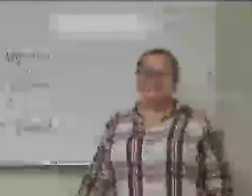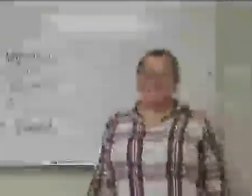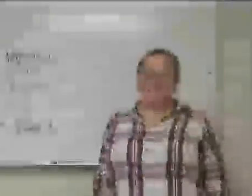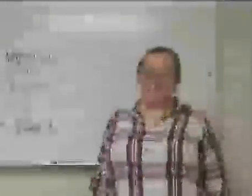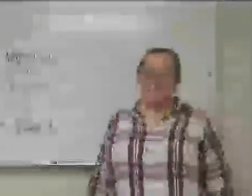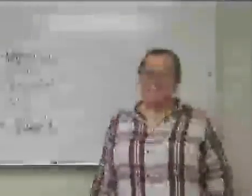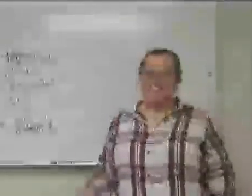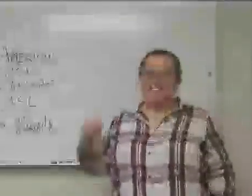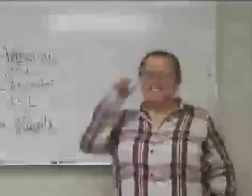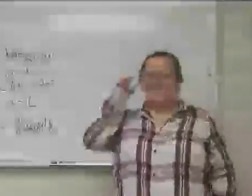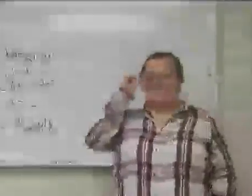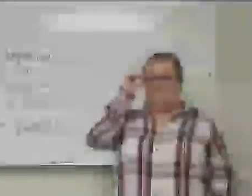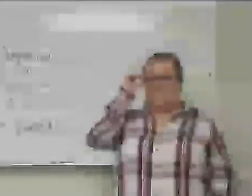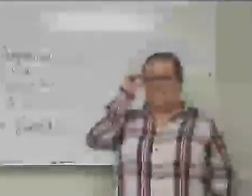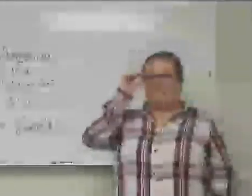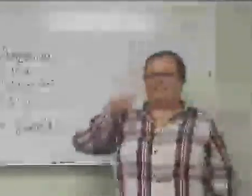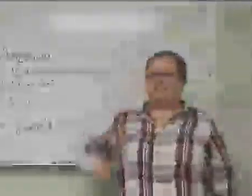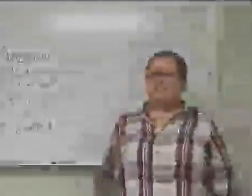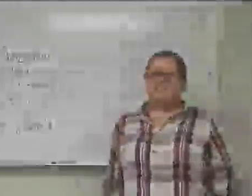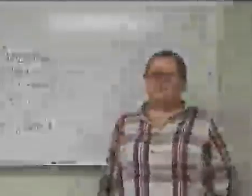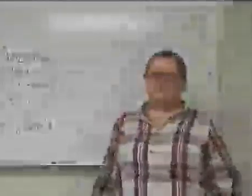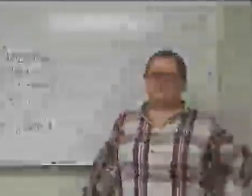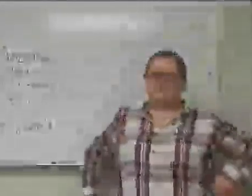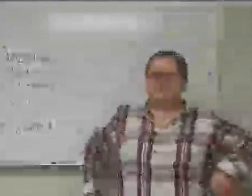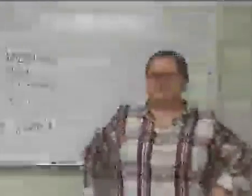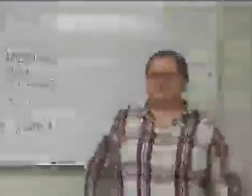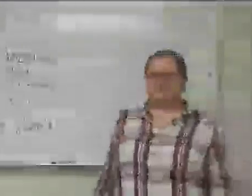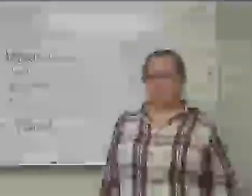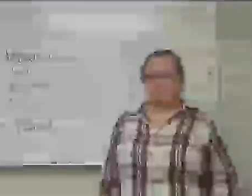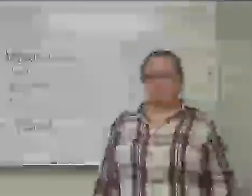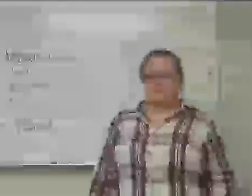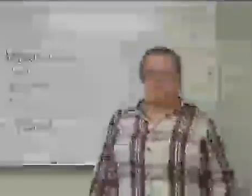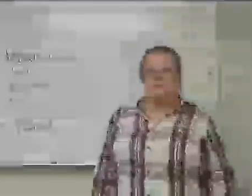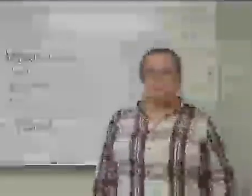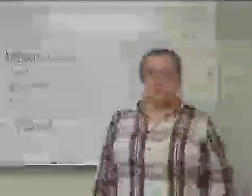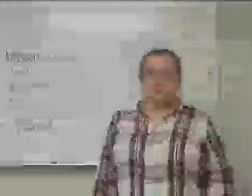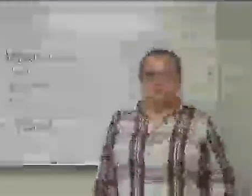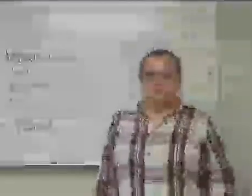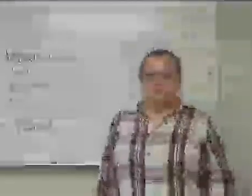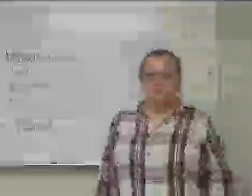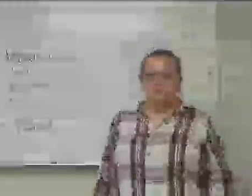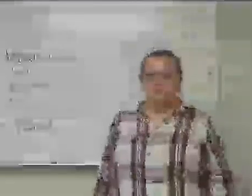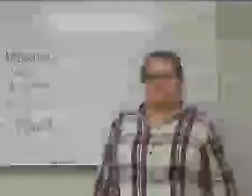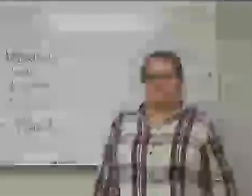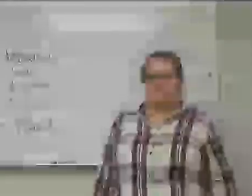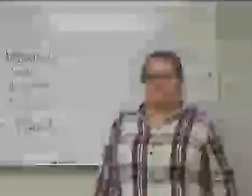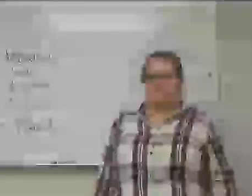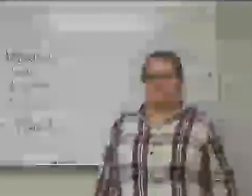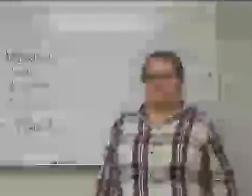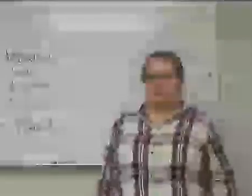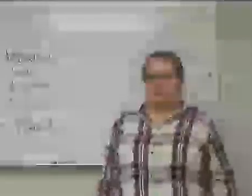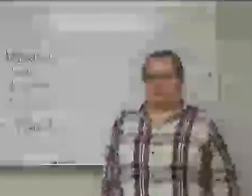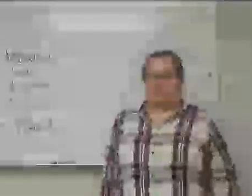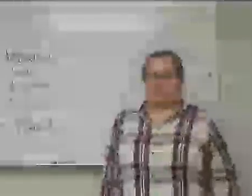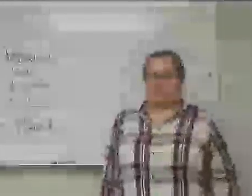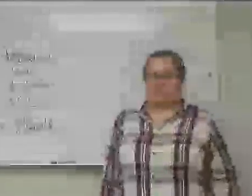Okay. The next one we wanted to know is just have a good day. How it's